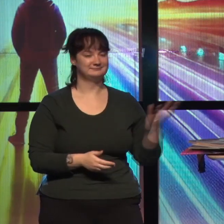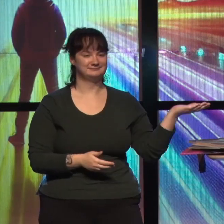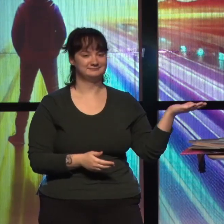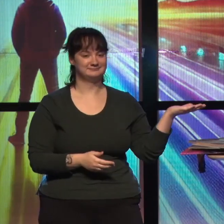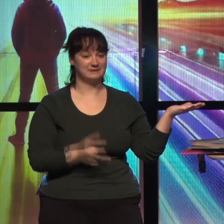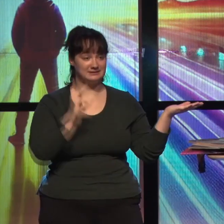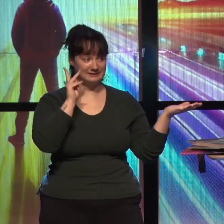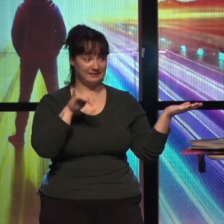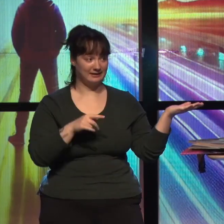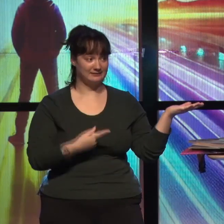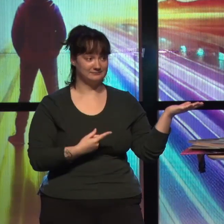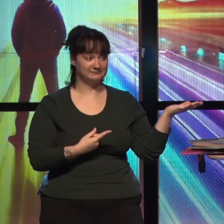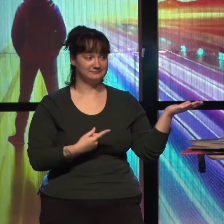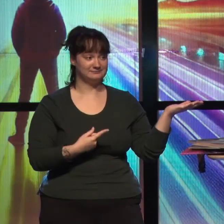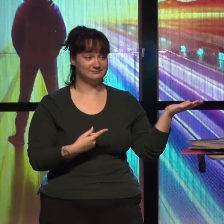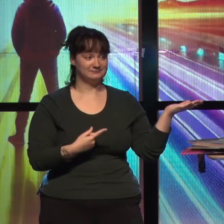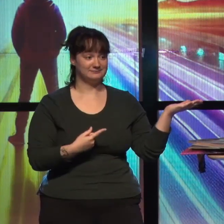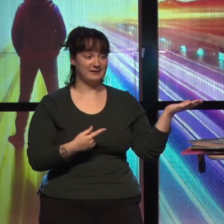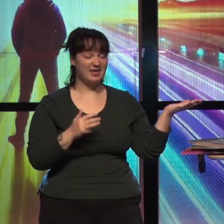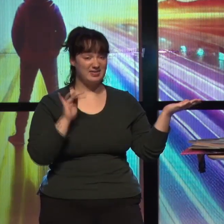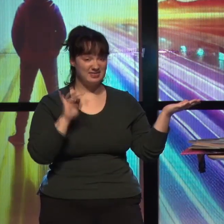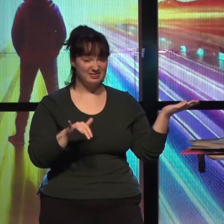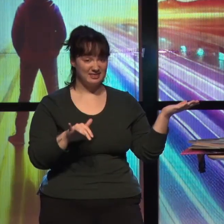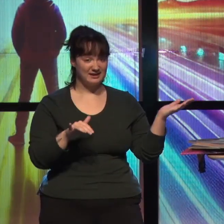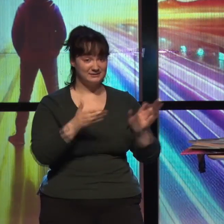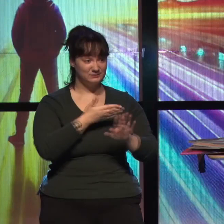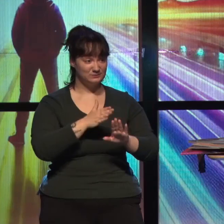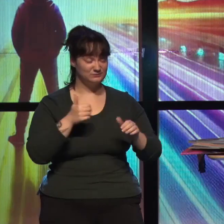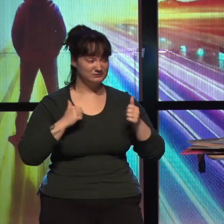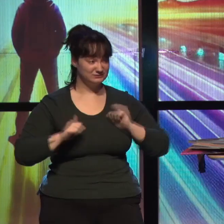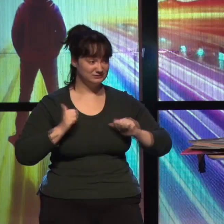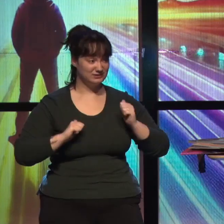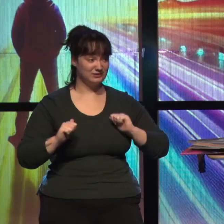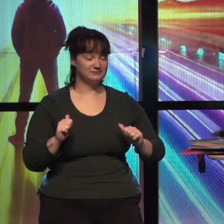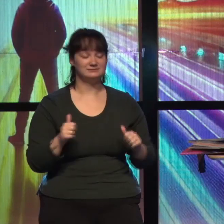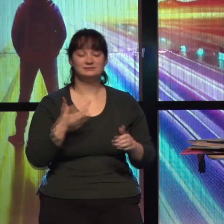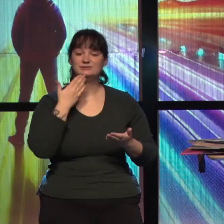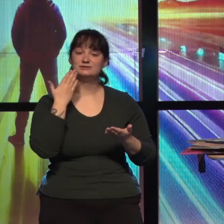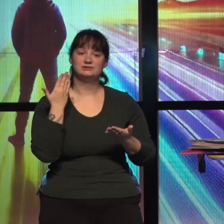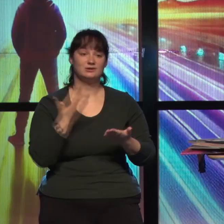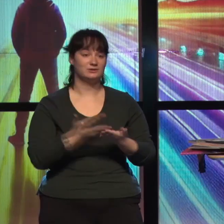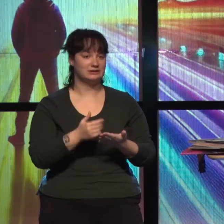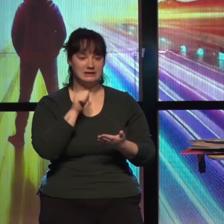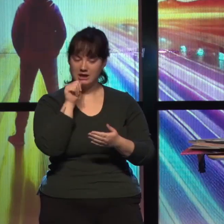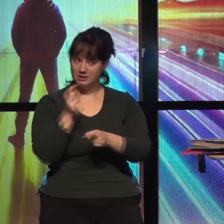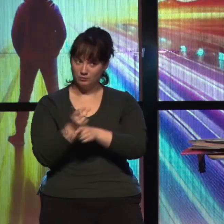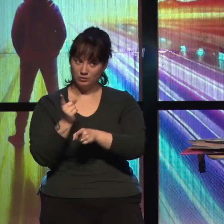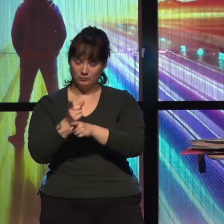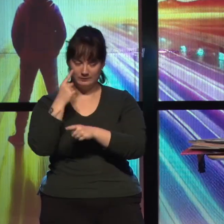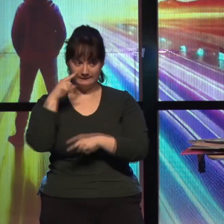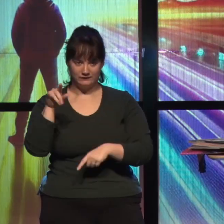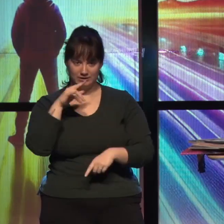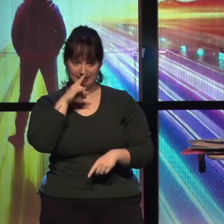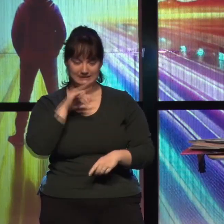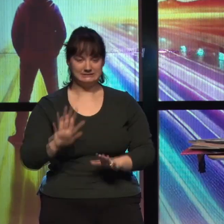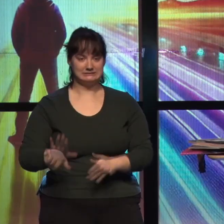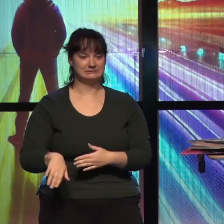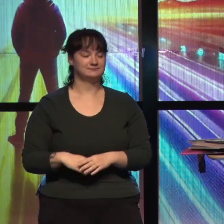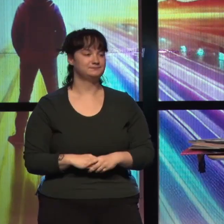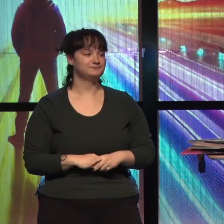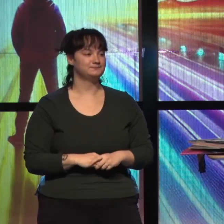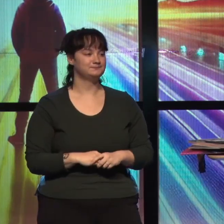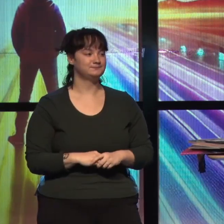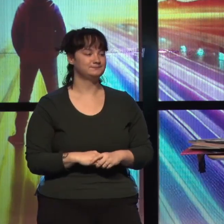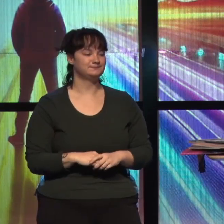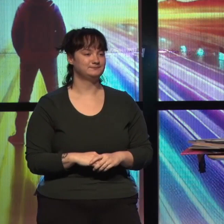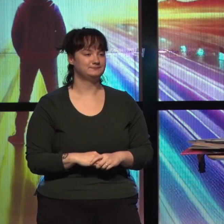see Beetlejuice? People are like, what? That's at Broadway? It is hilarious. Completely inappropriate, though. So, but as you'd